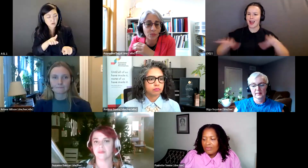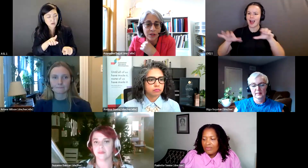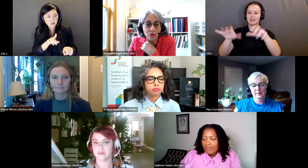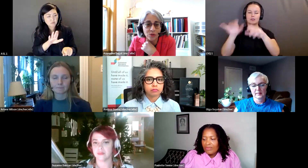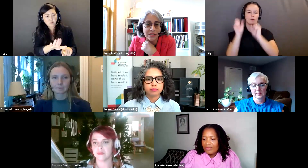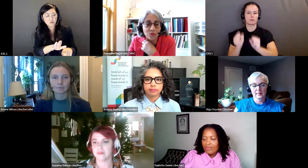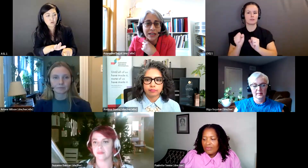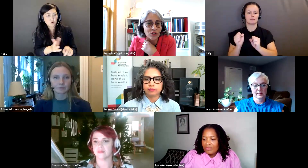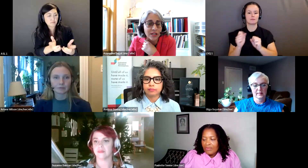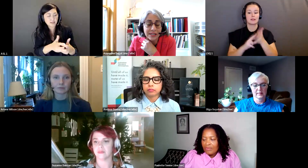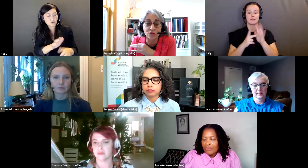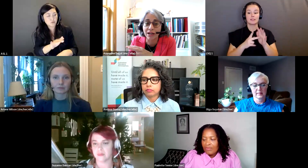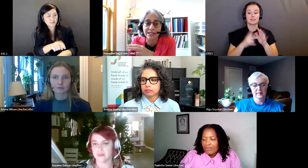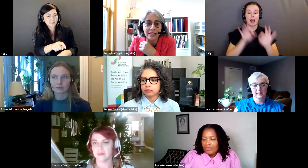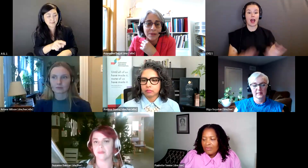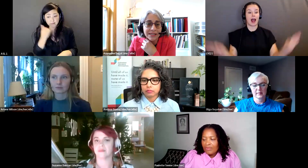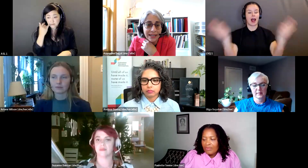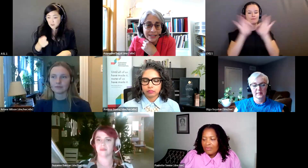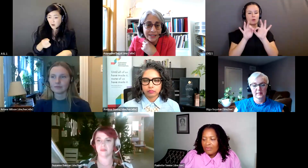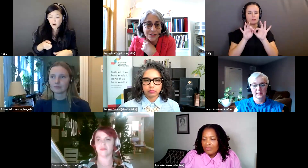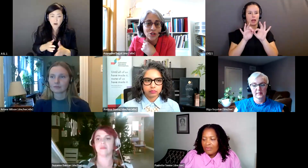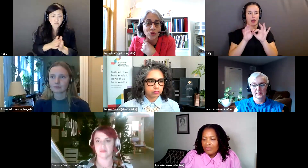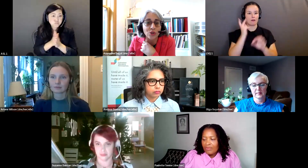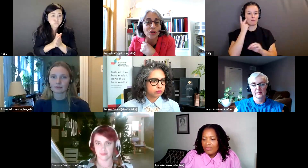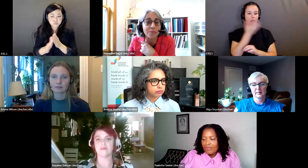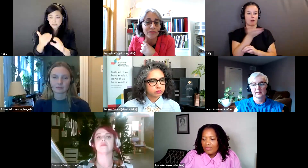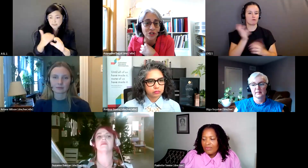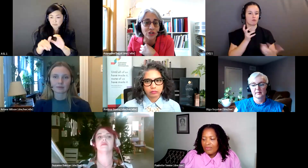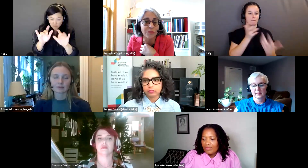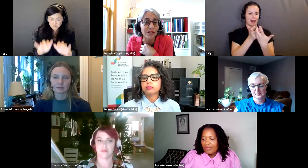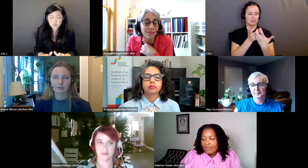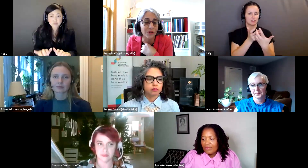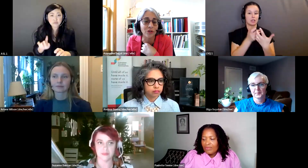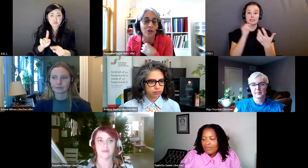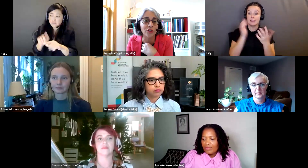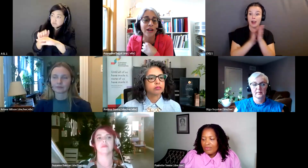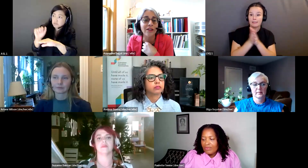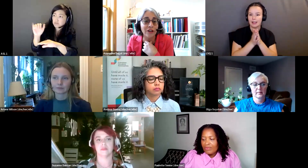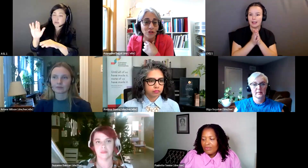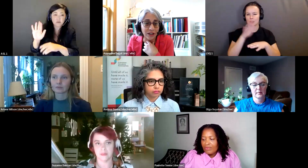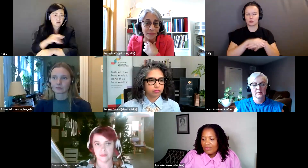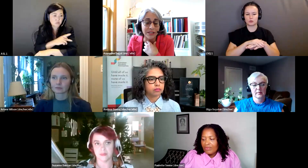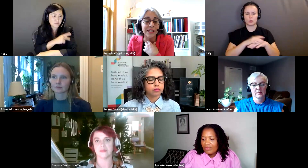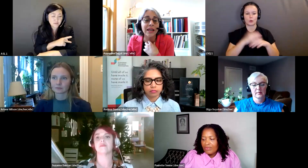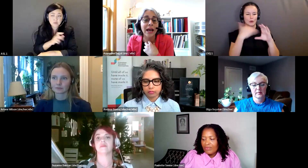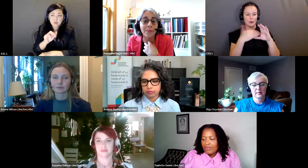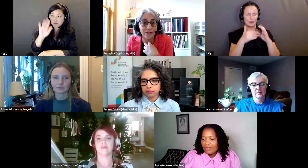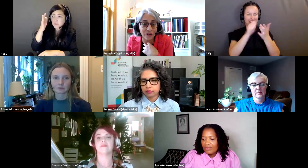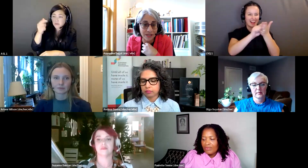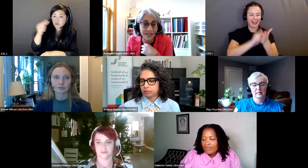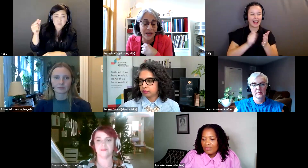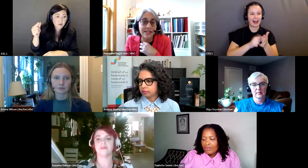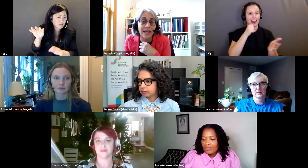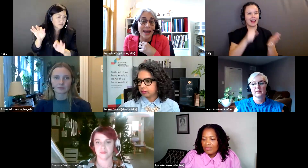are someone who is really interested in writing emails and letters to your provincial, municipal, or federal government